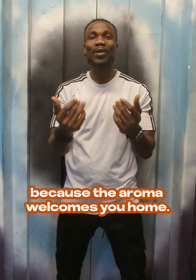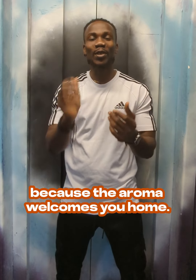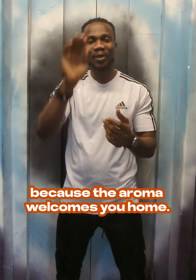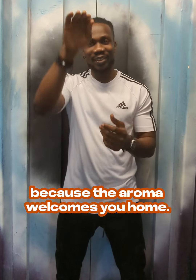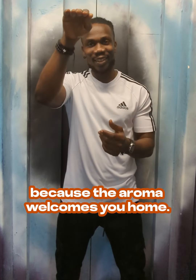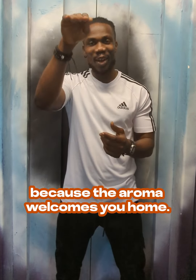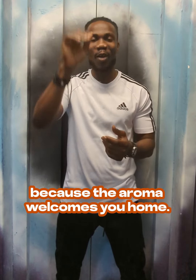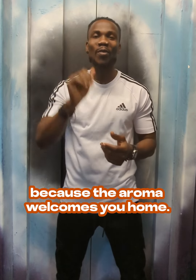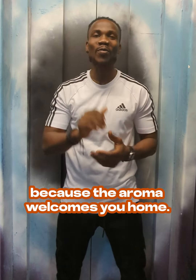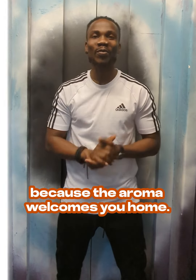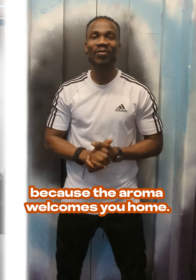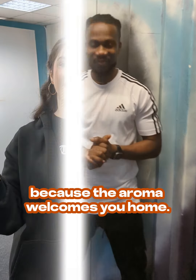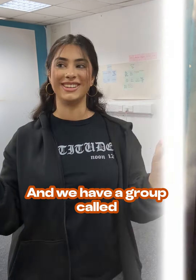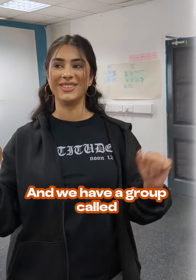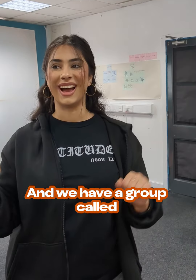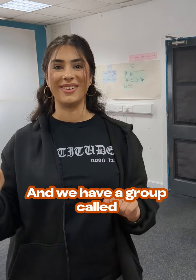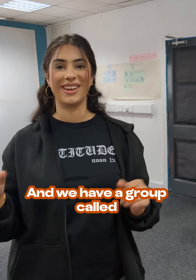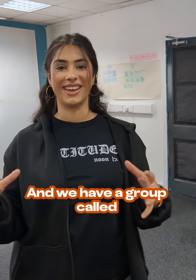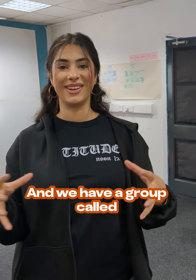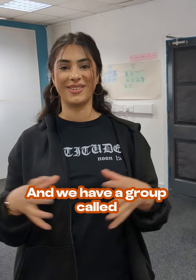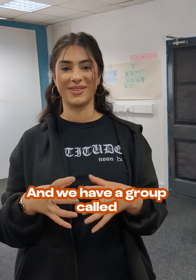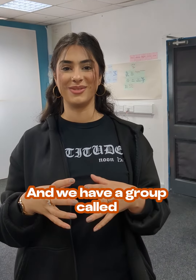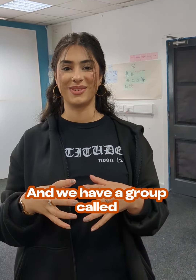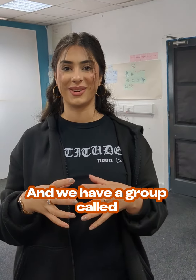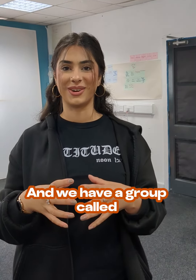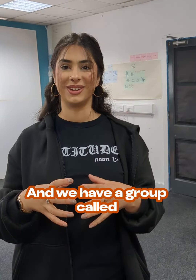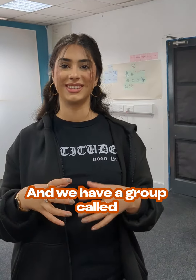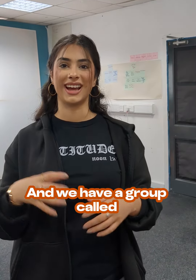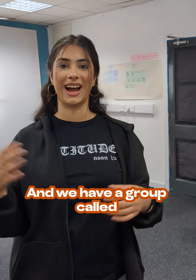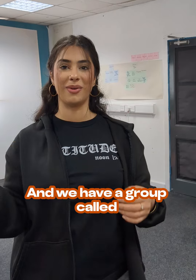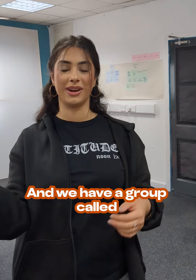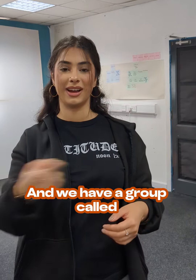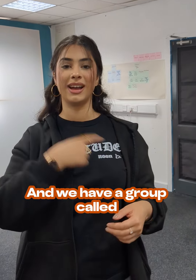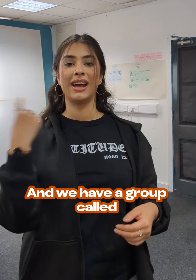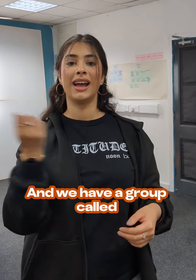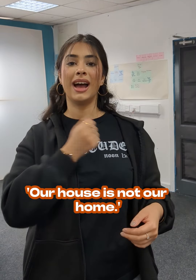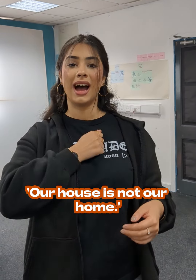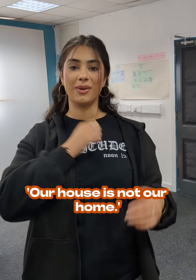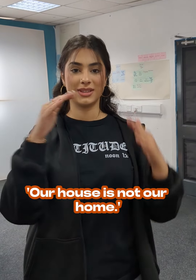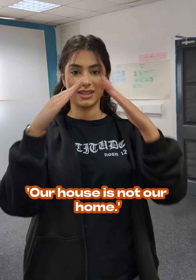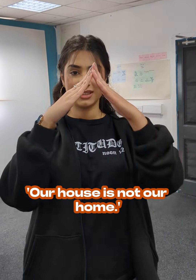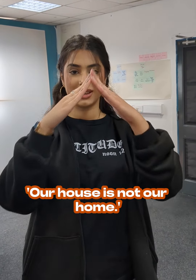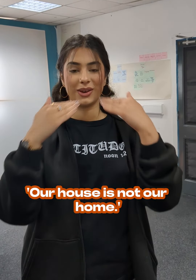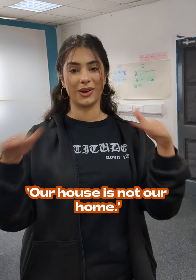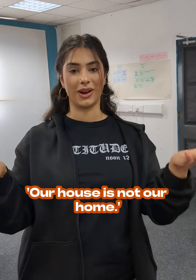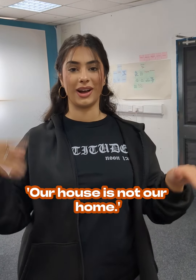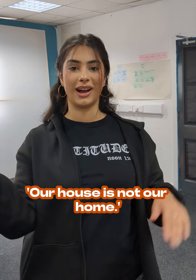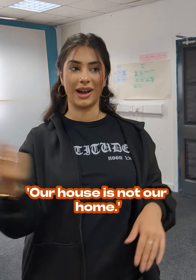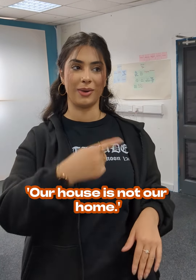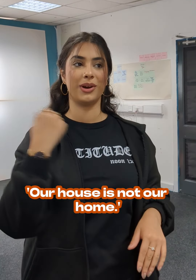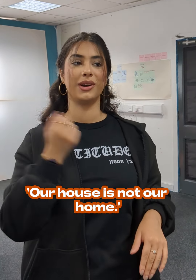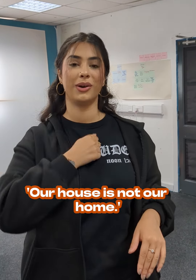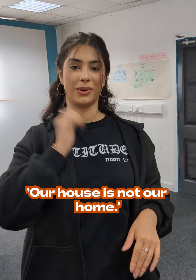you home. And we have a group called Our Houses, Not Our